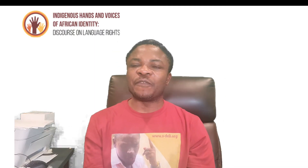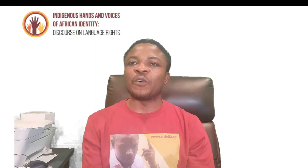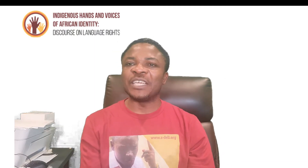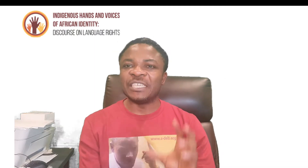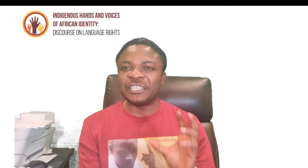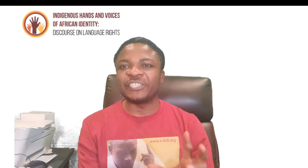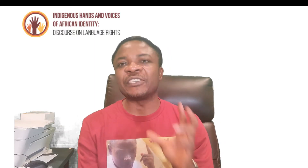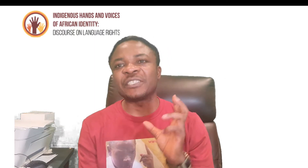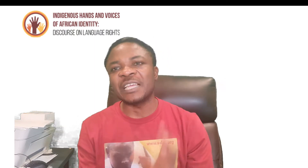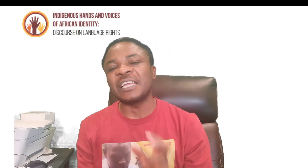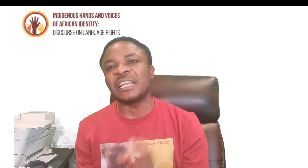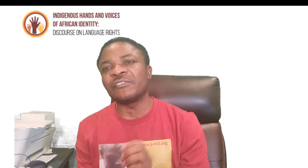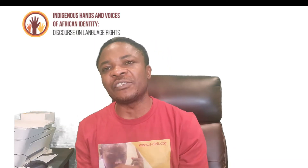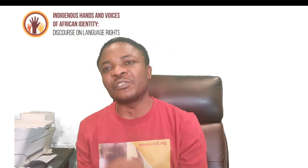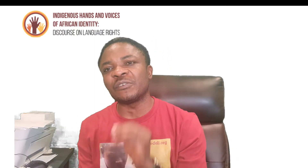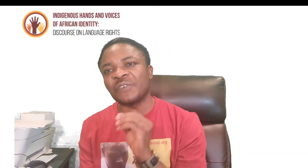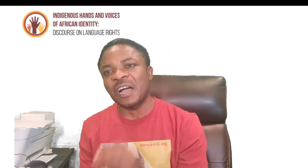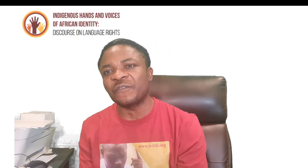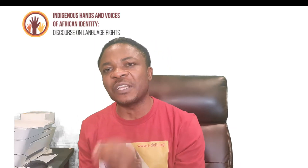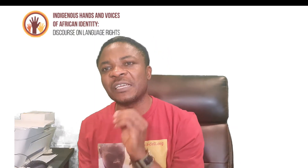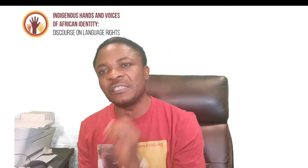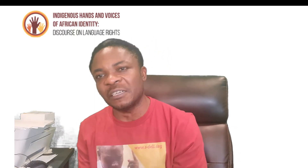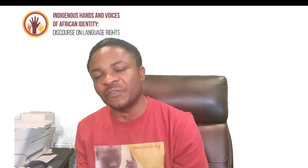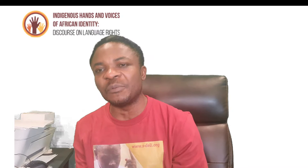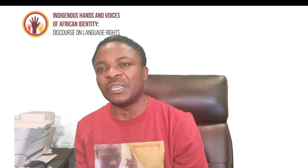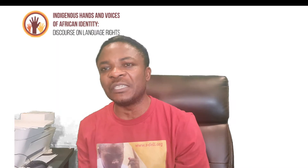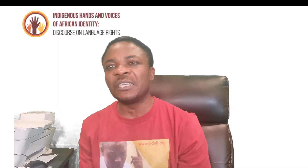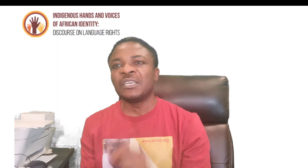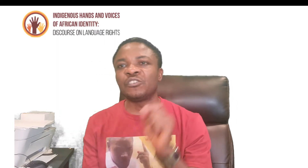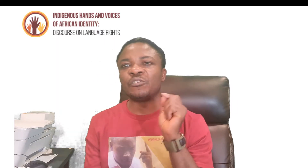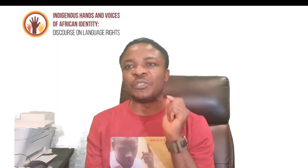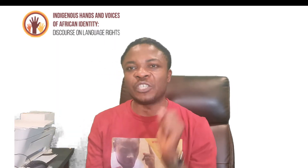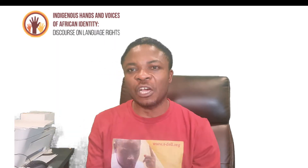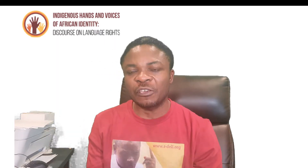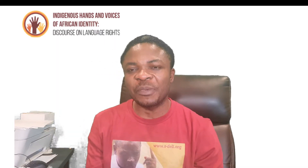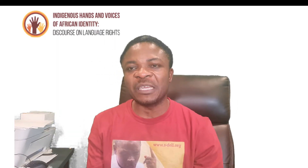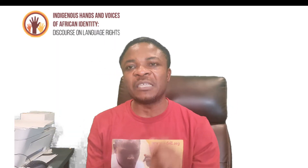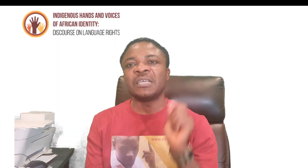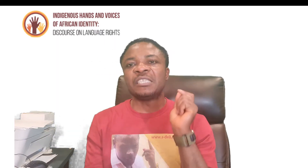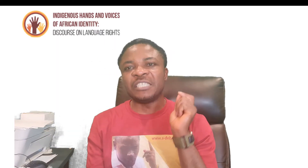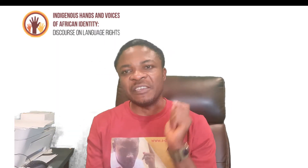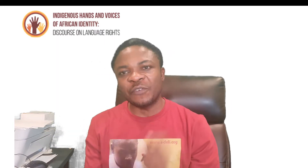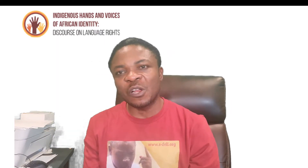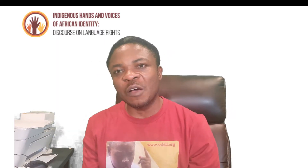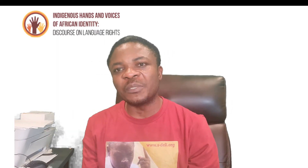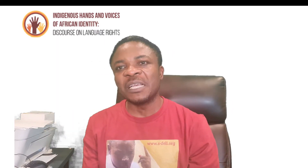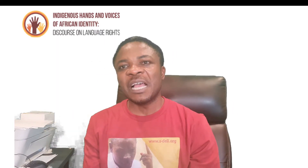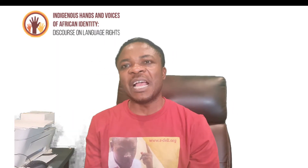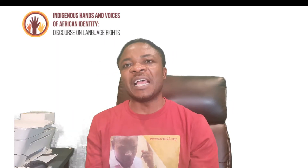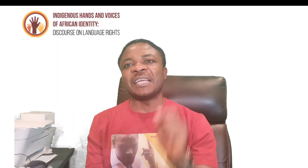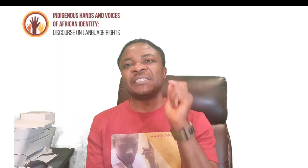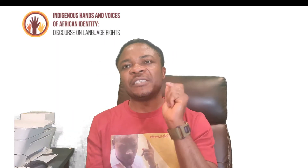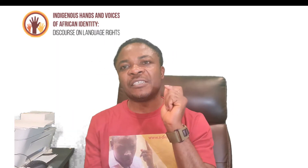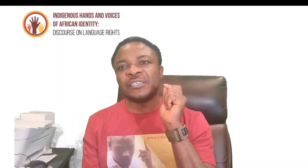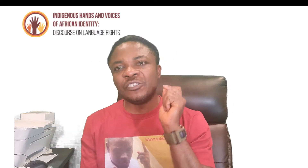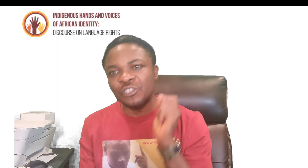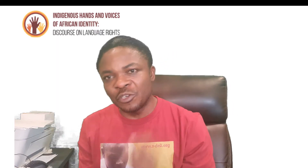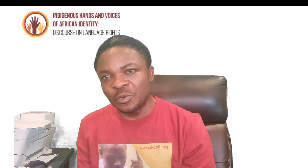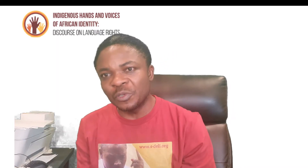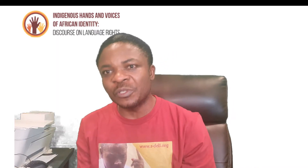need for indigenous sign languages of African deaf communities to be documented, developed,